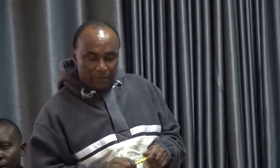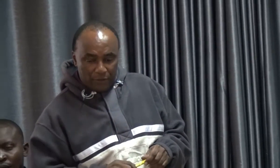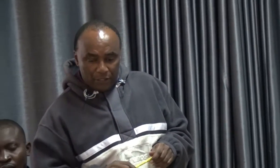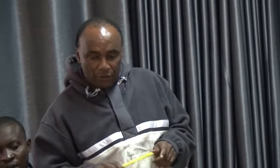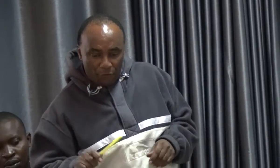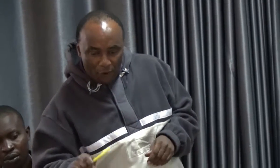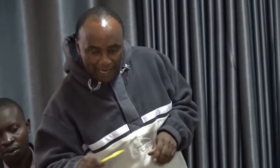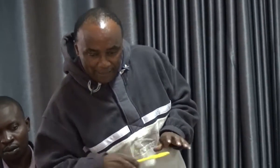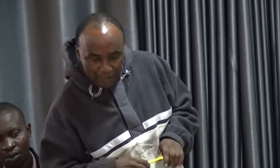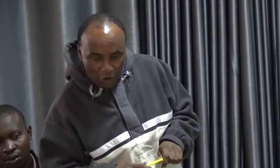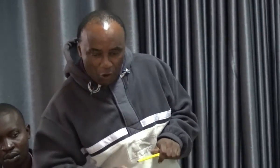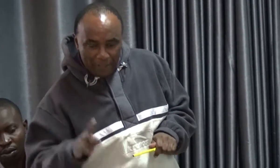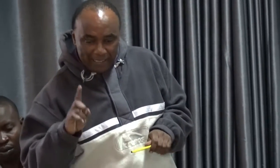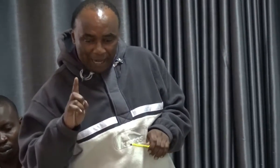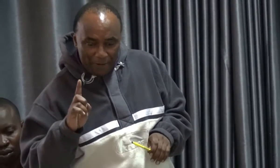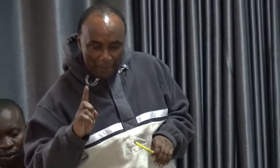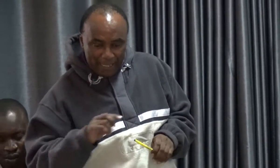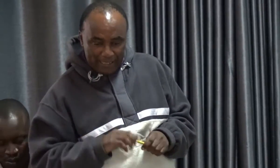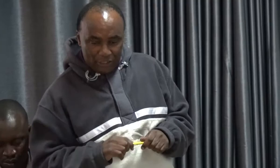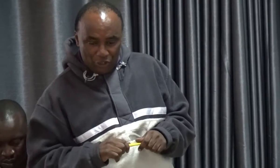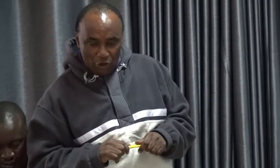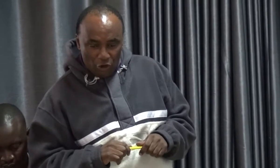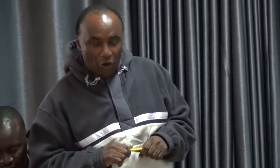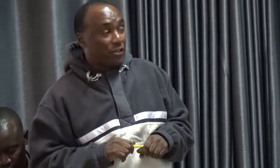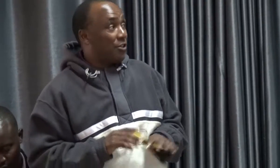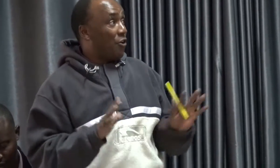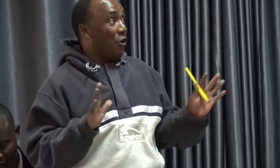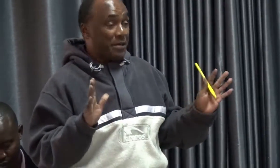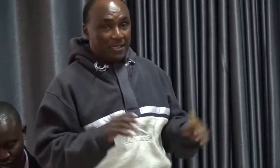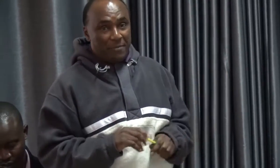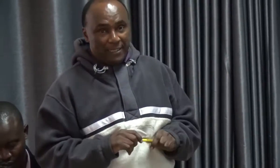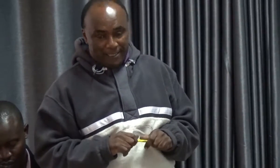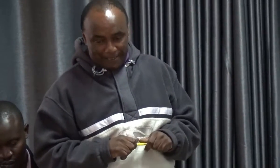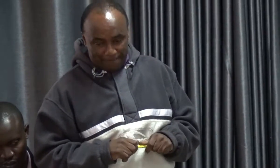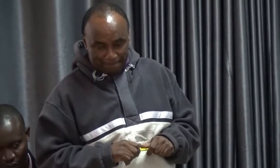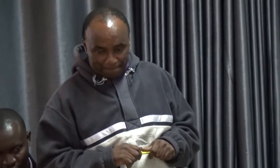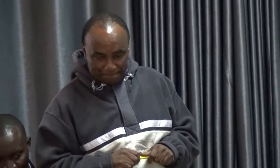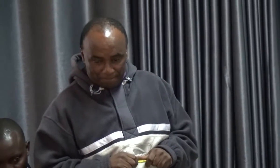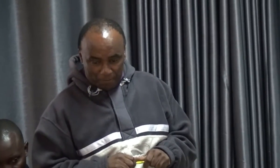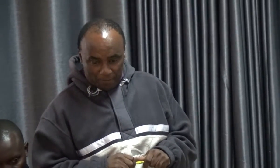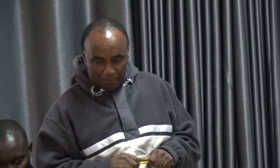Inclusive education focuses on the child abilities, not on disabilities.